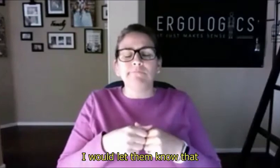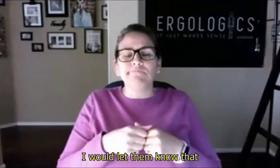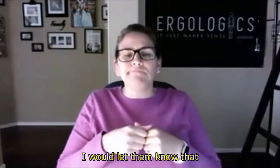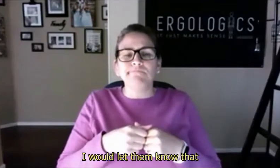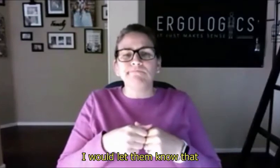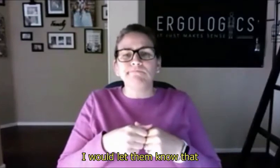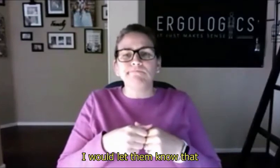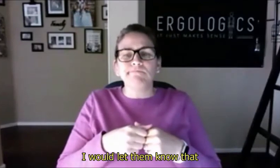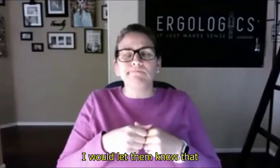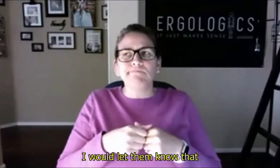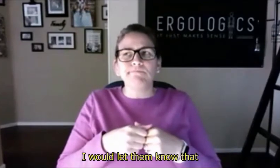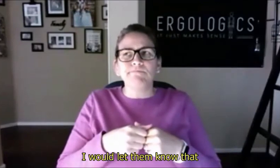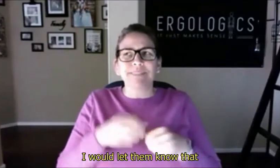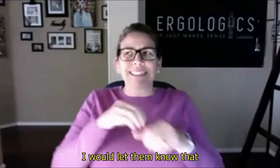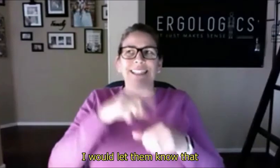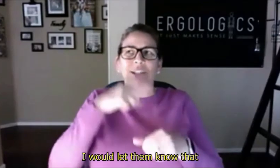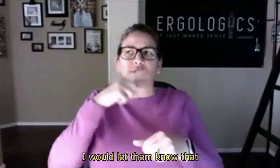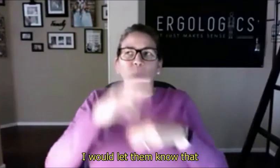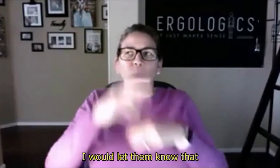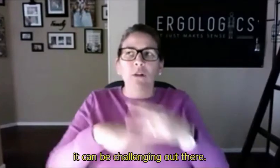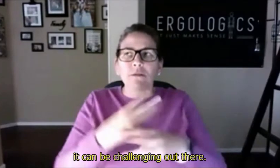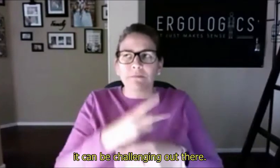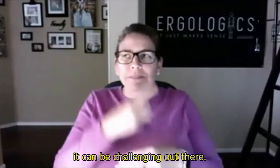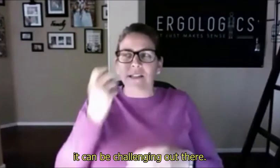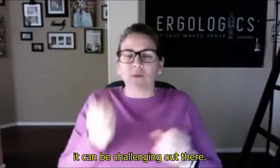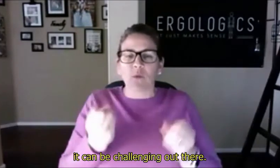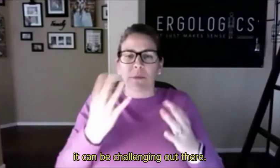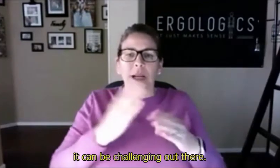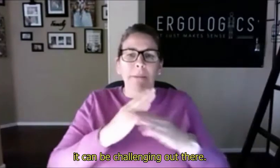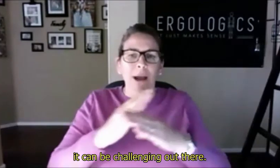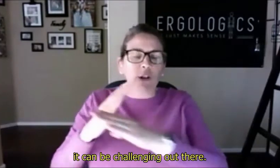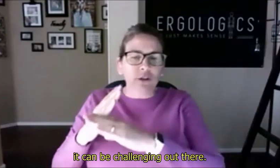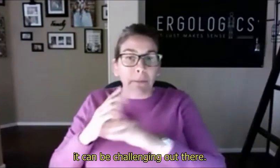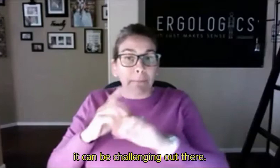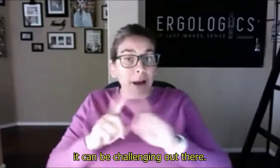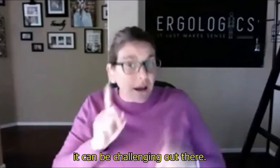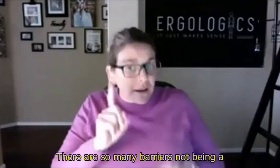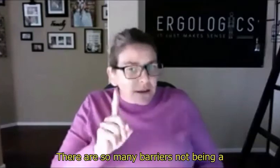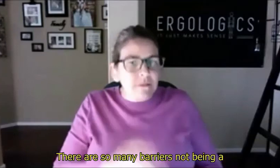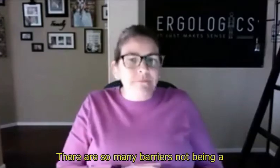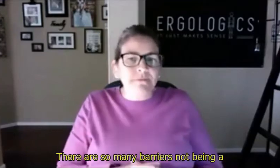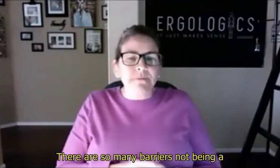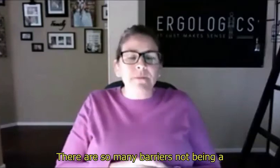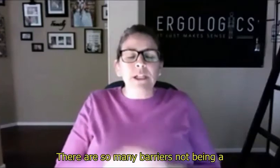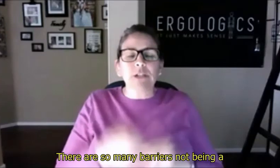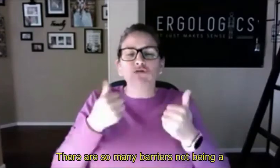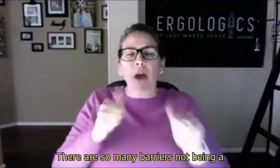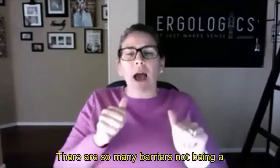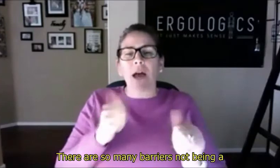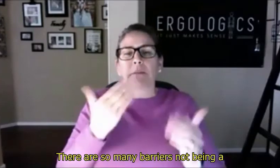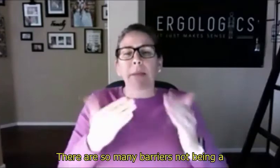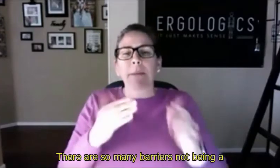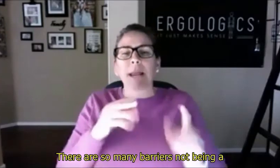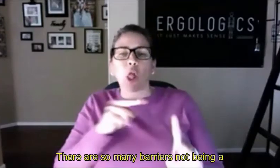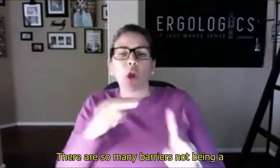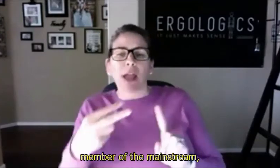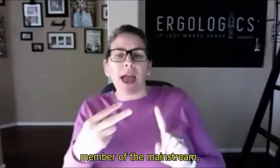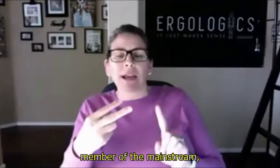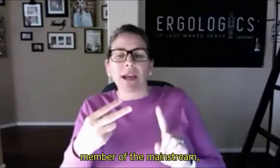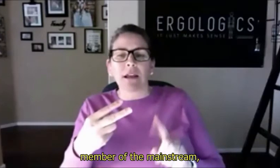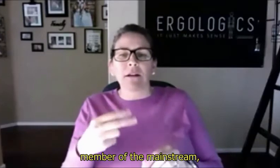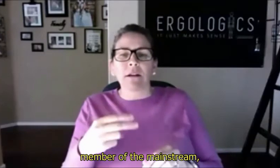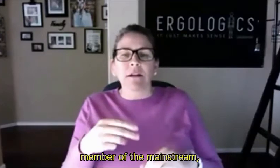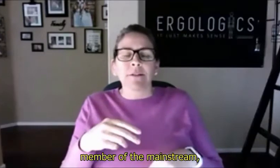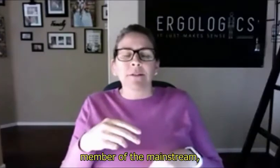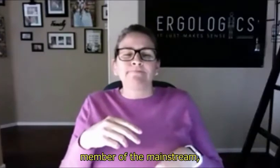I would let them know that it can be challenging out there. There are so many barriers not being a